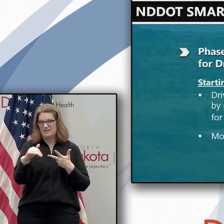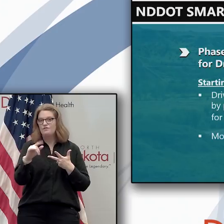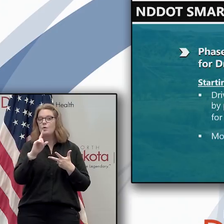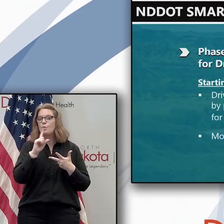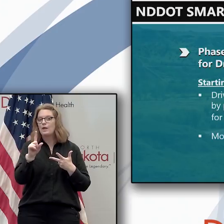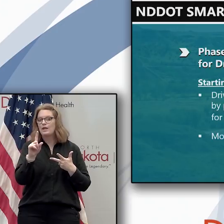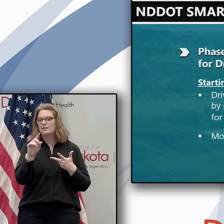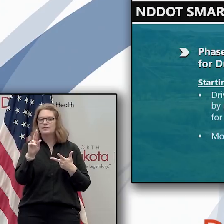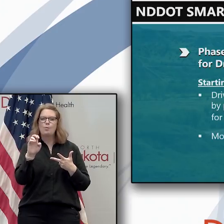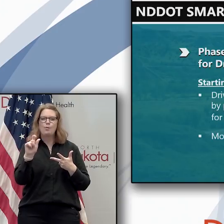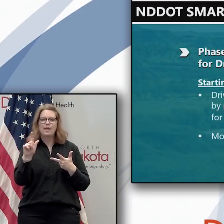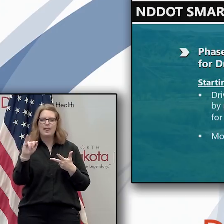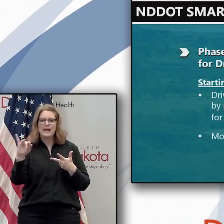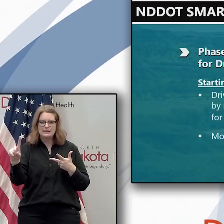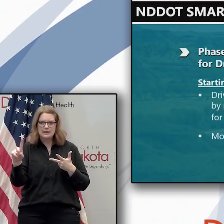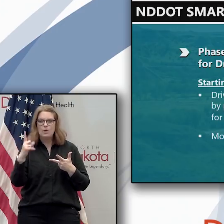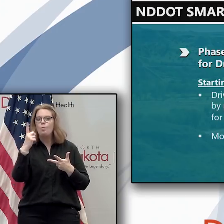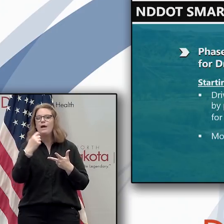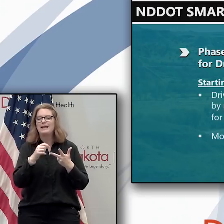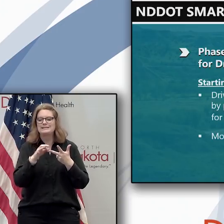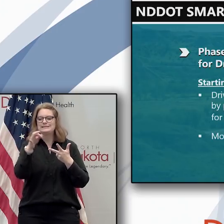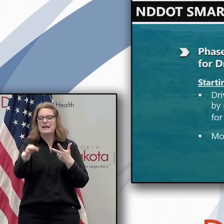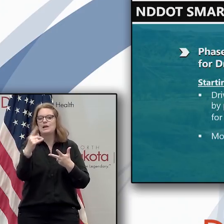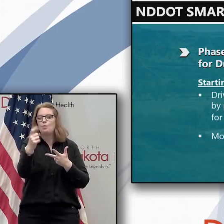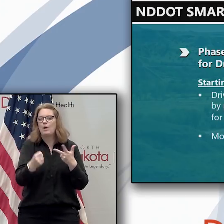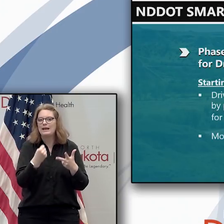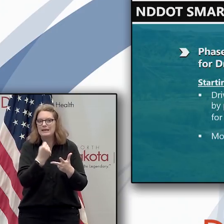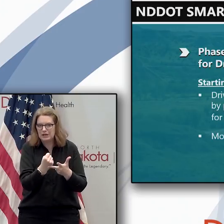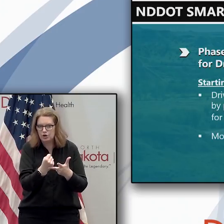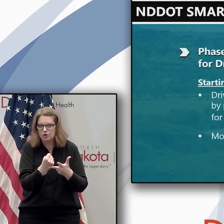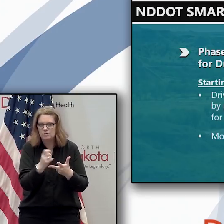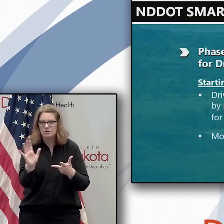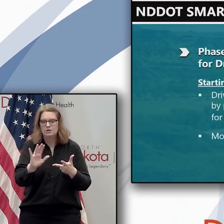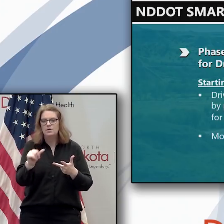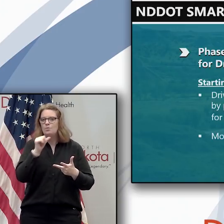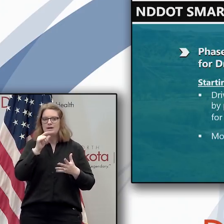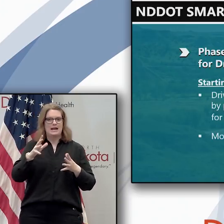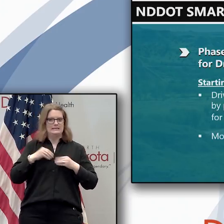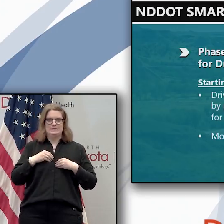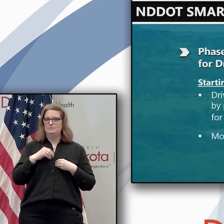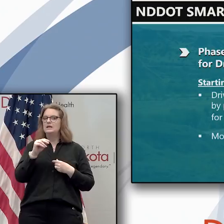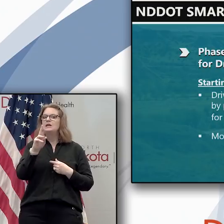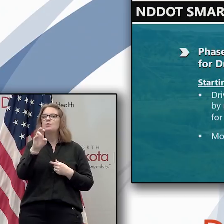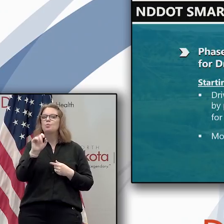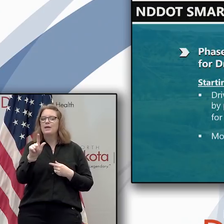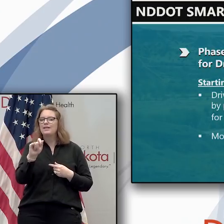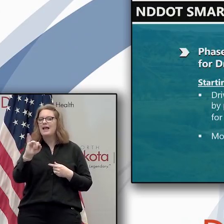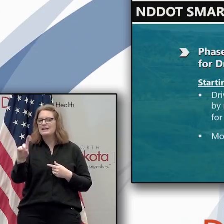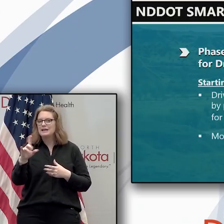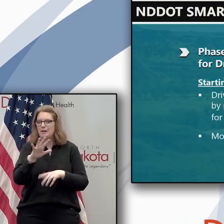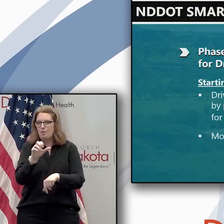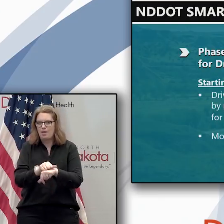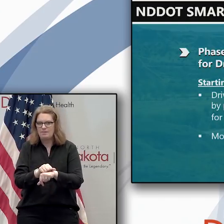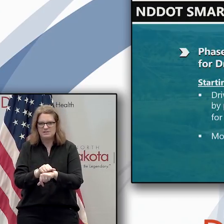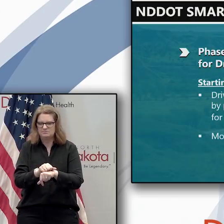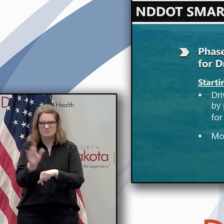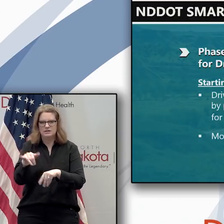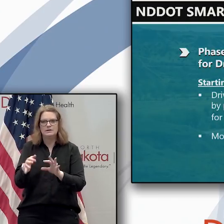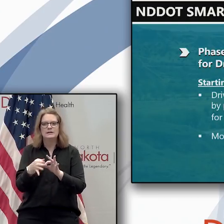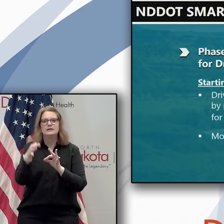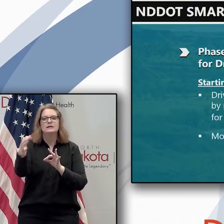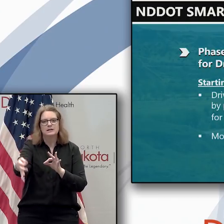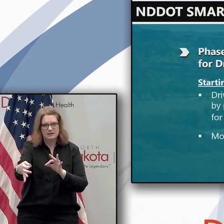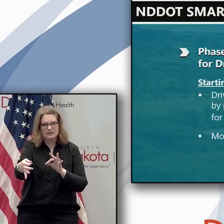this earlier, but you do not need to come in for that because we're not accepting real ID appointments at this time. That's been extended till October